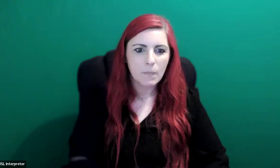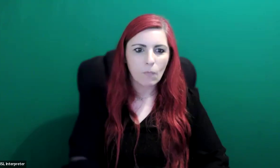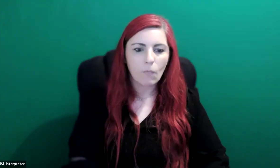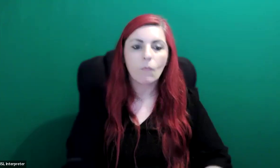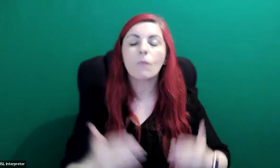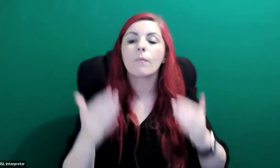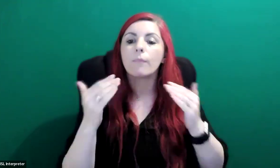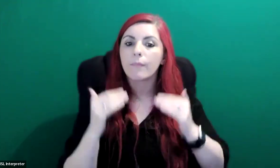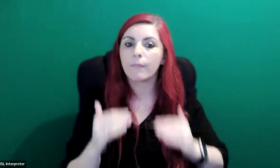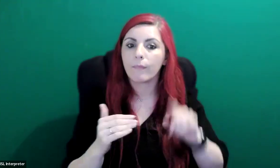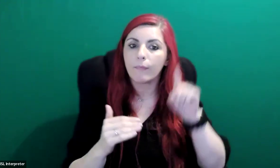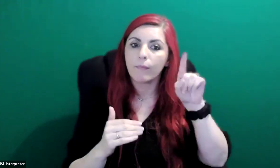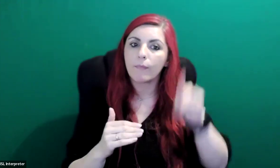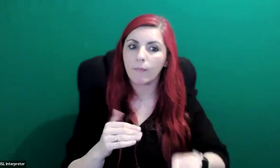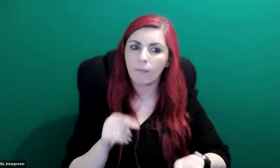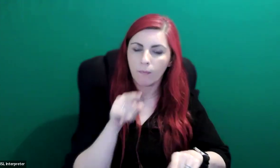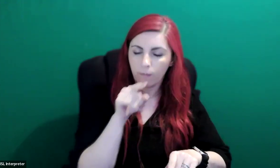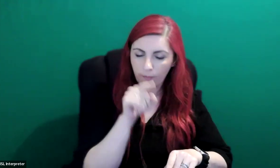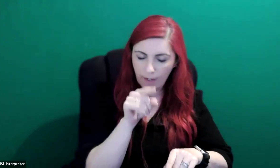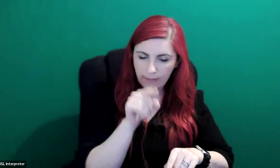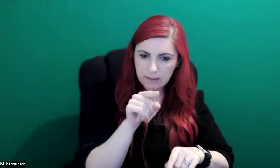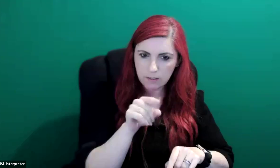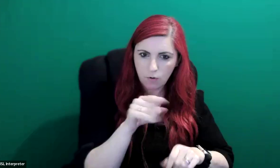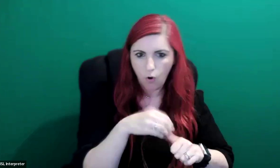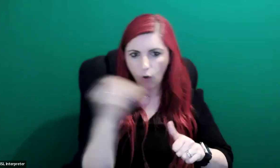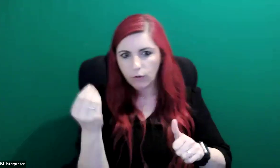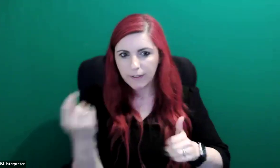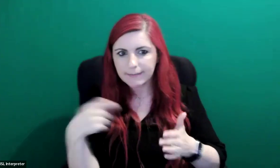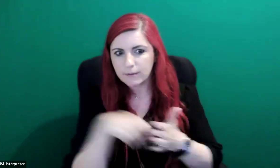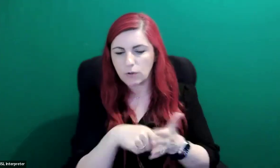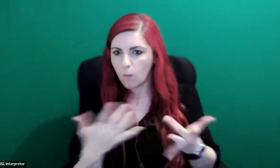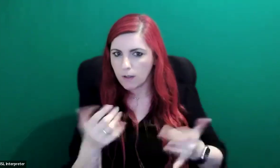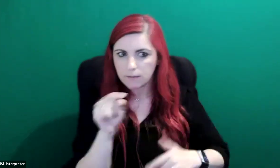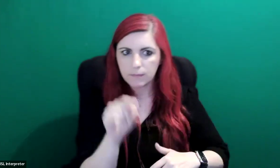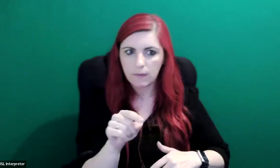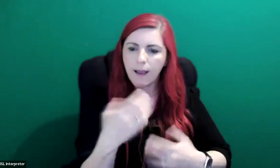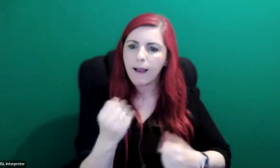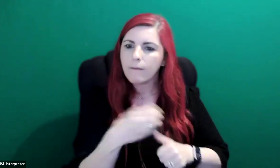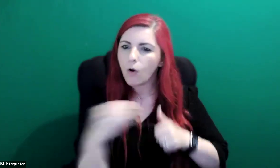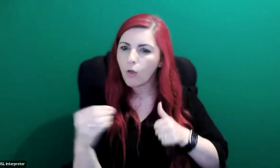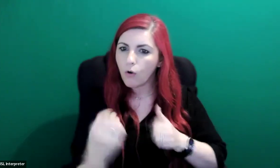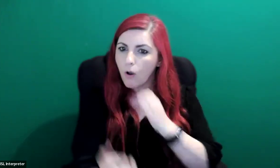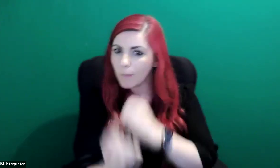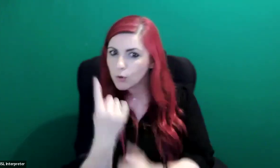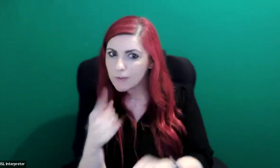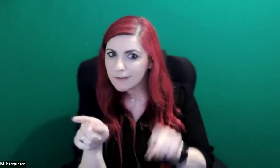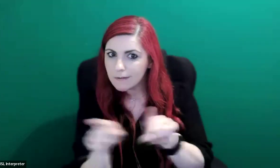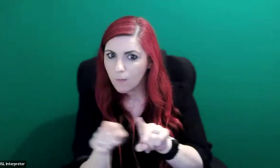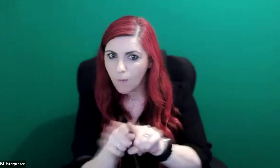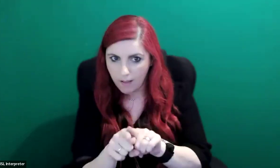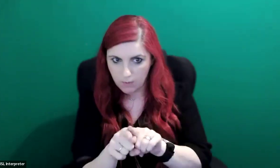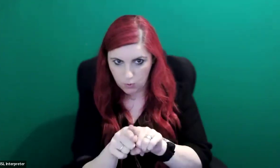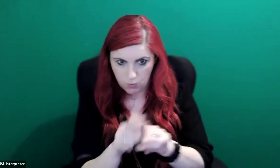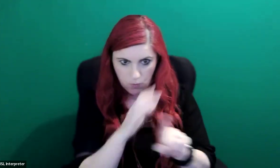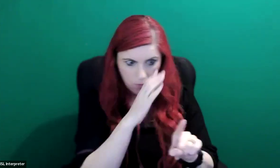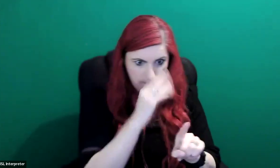I also want to highlight something additional, which is that there are other opportunities as well to have your voices